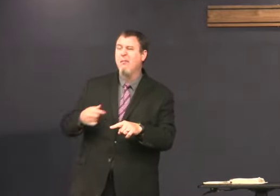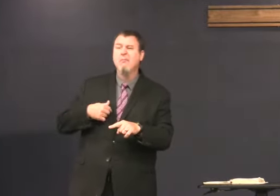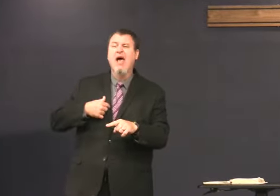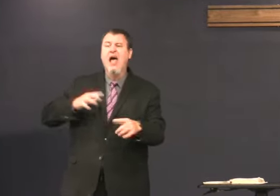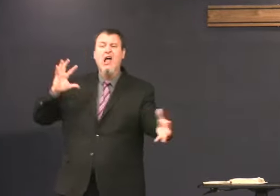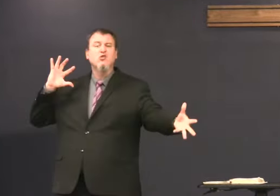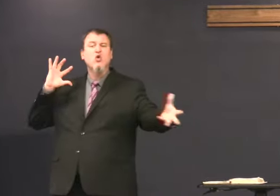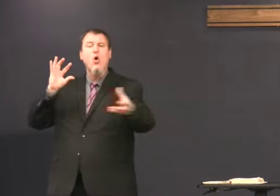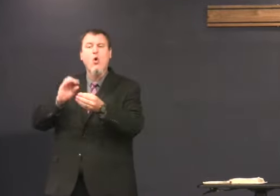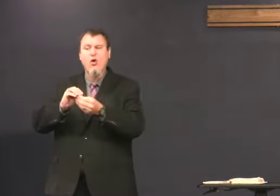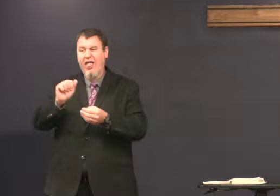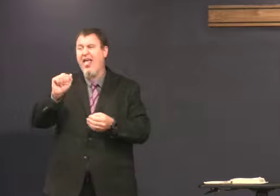I just couldn't. I was so lousy.